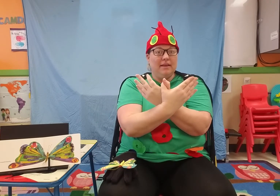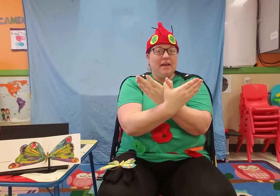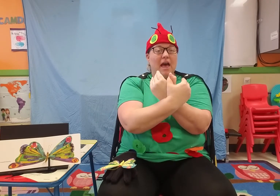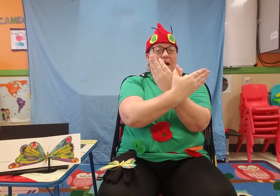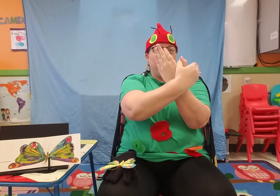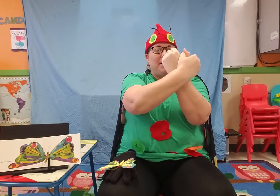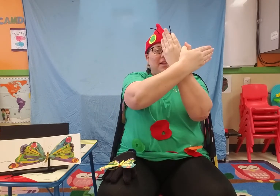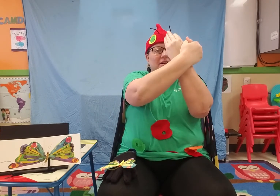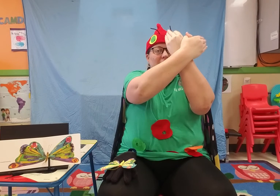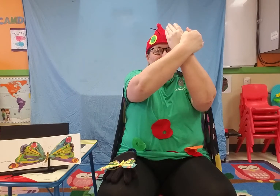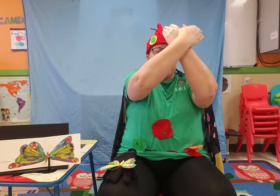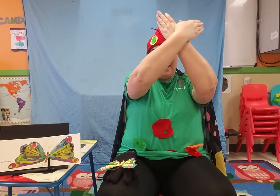a butterfly.